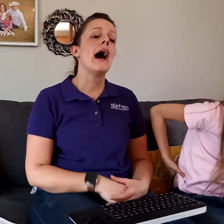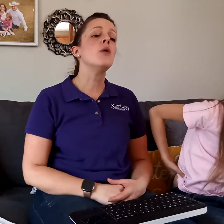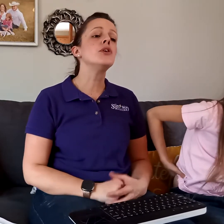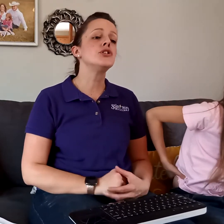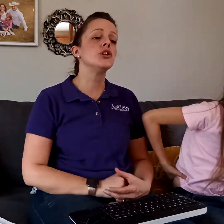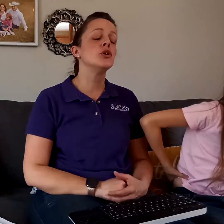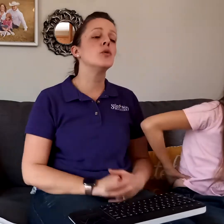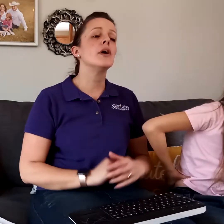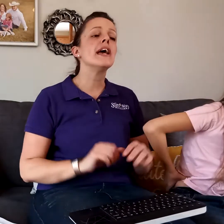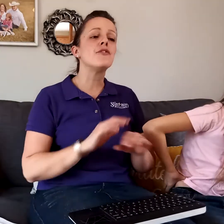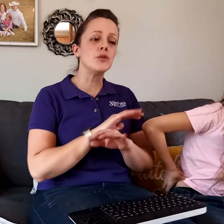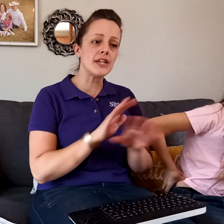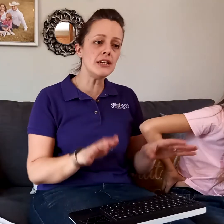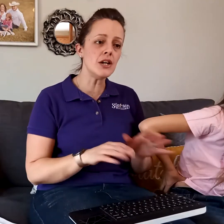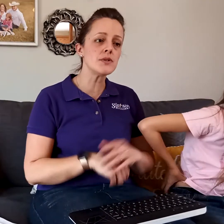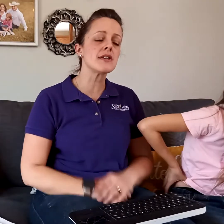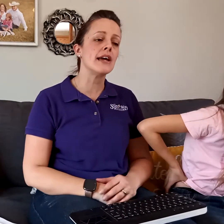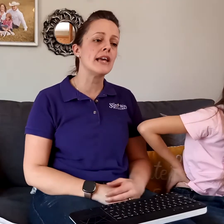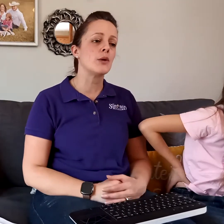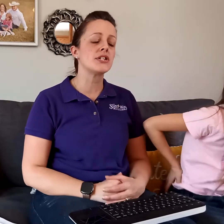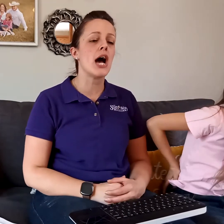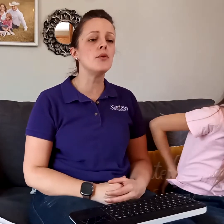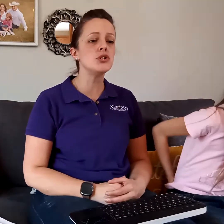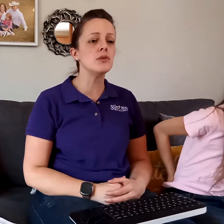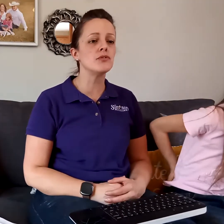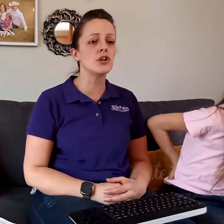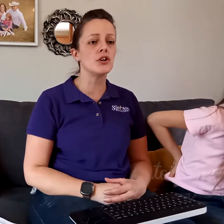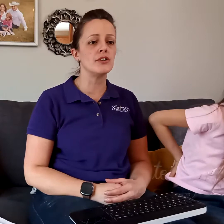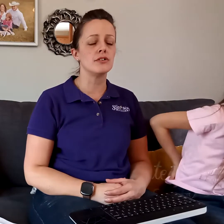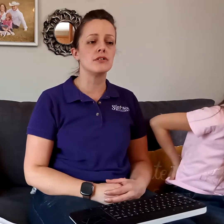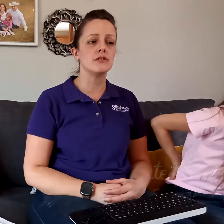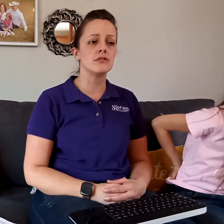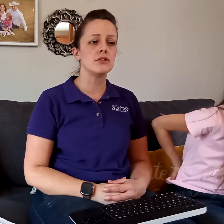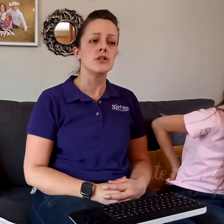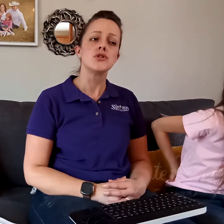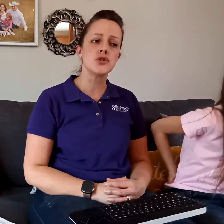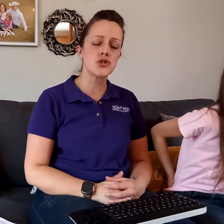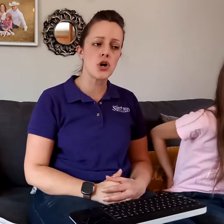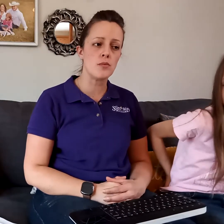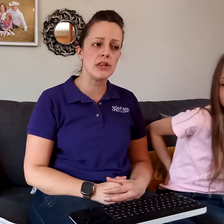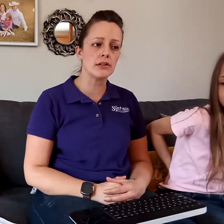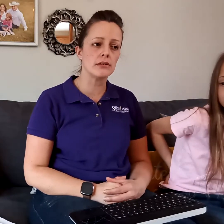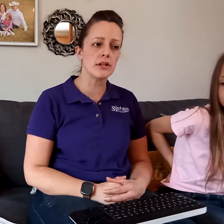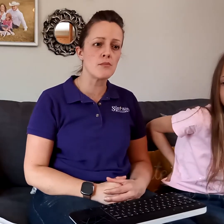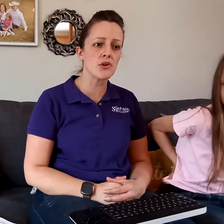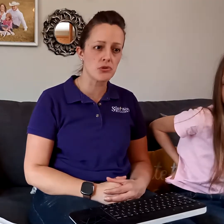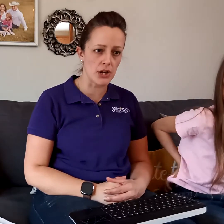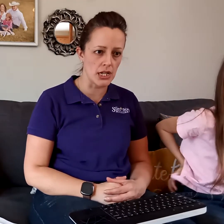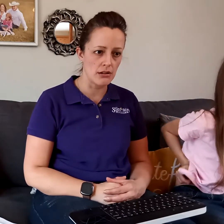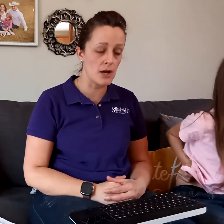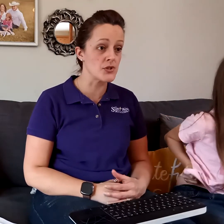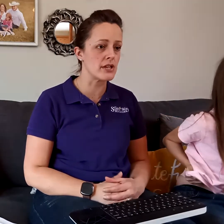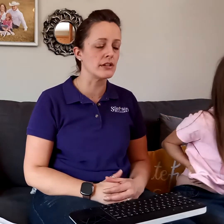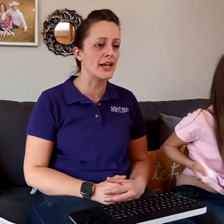would you, if you didn't know sign language, how would you have learned to show me the number 3? I almost said the letter